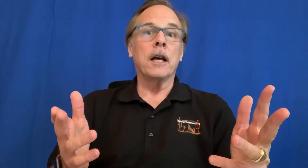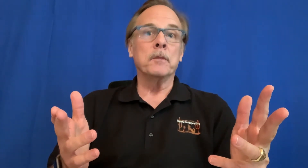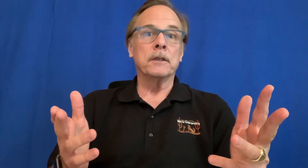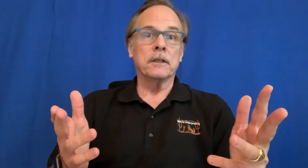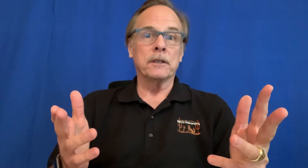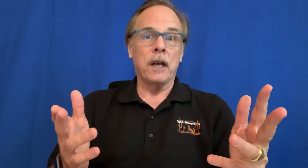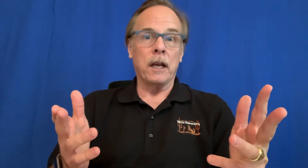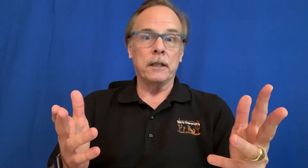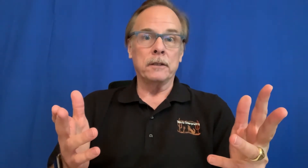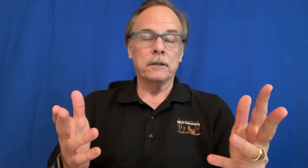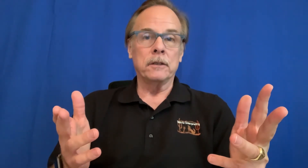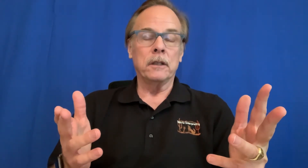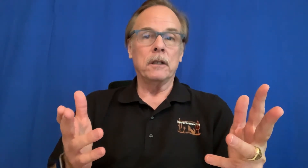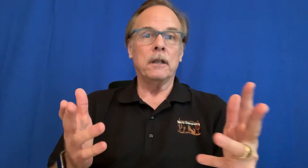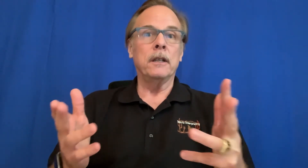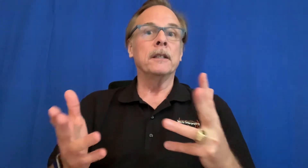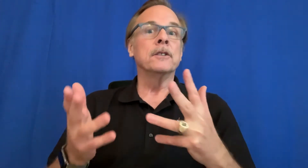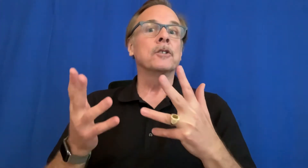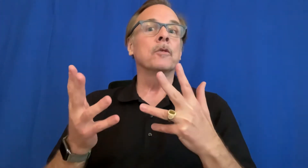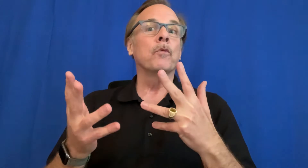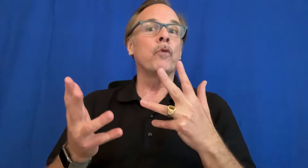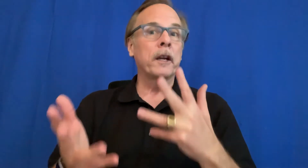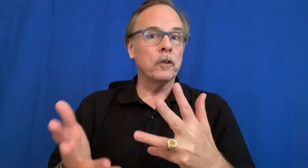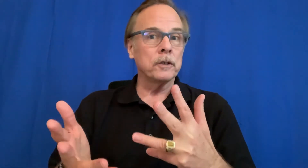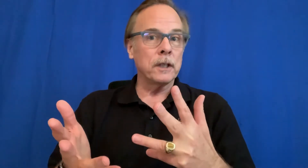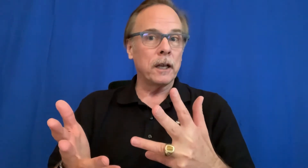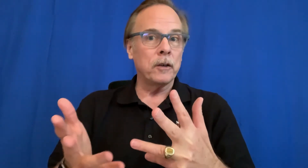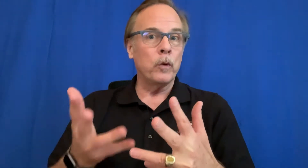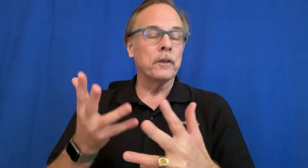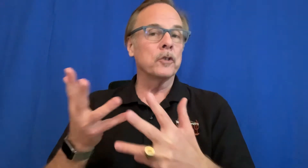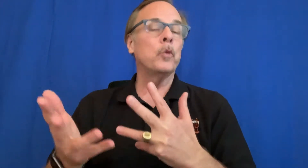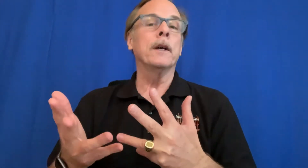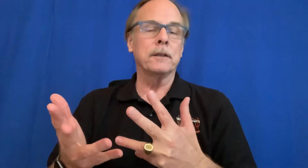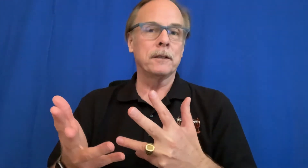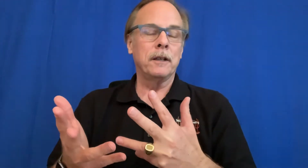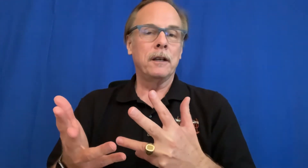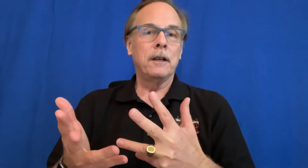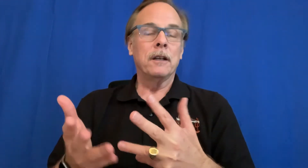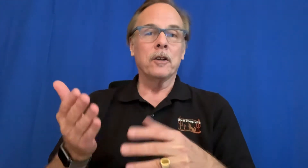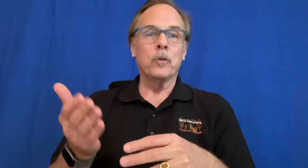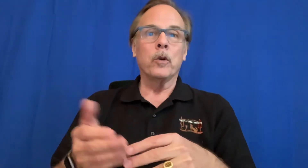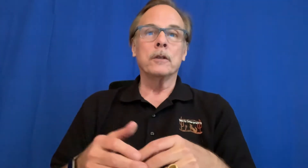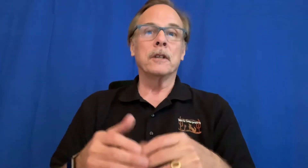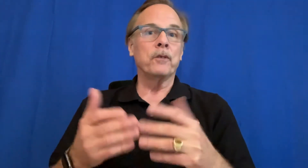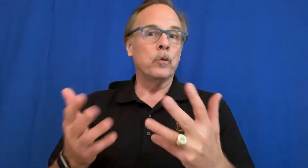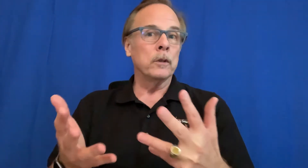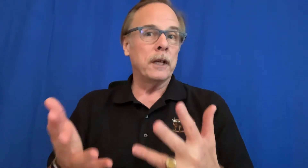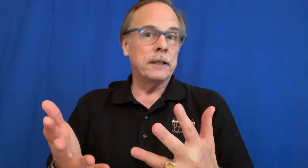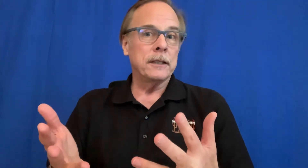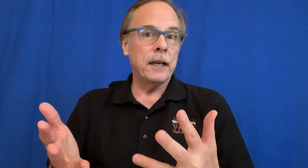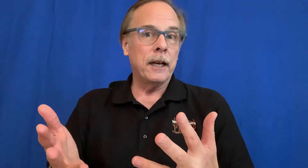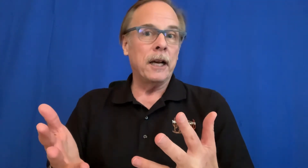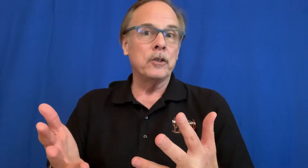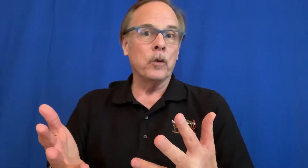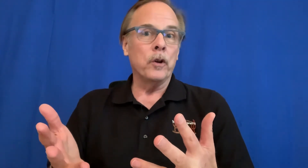oftentimes the sign is the regular sign with a twist. In other words, if you were to say, I don't